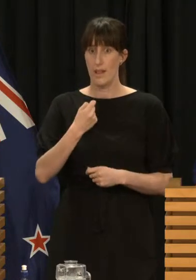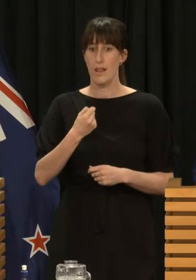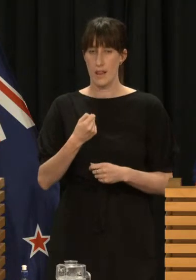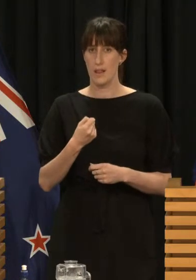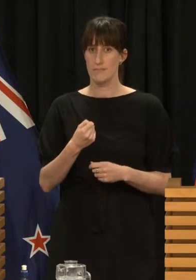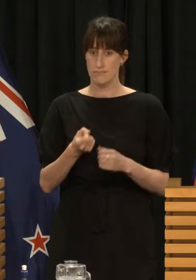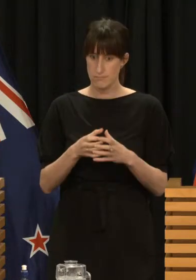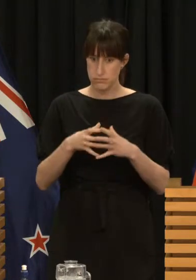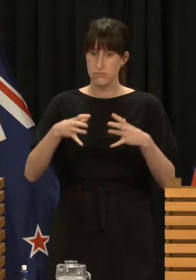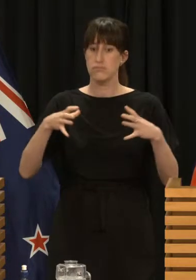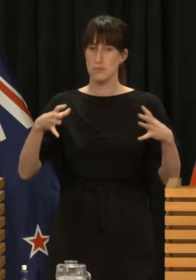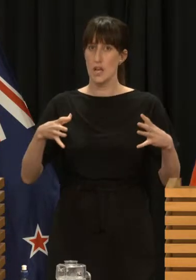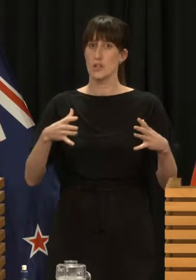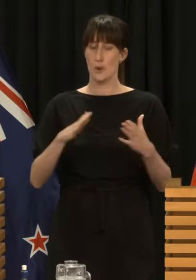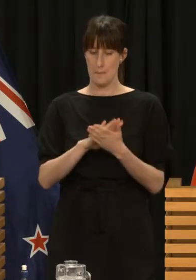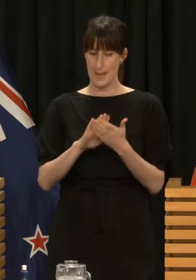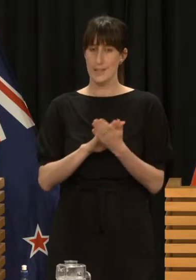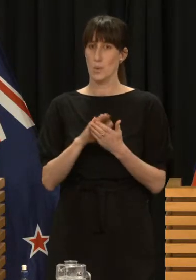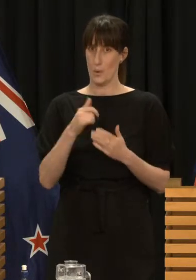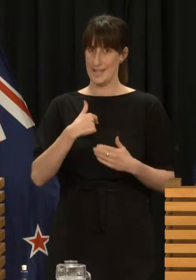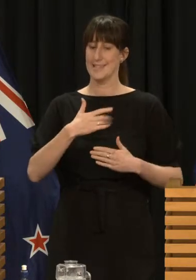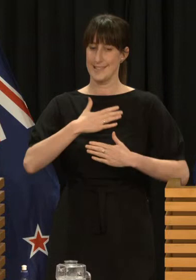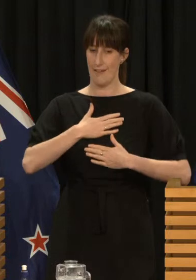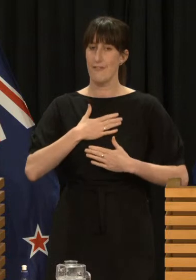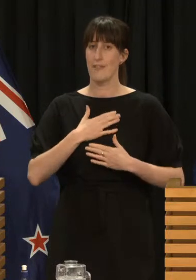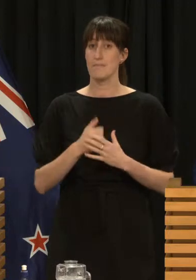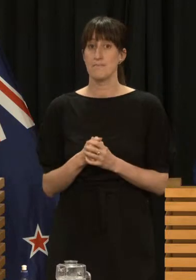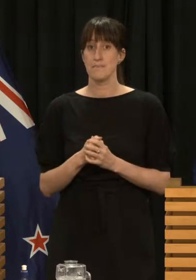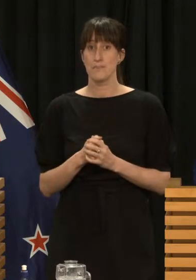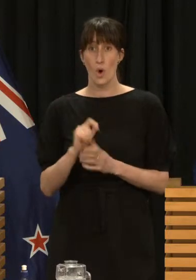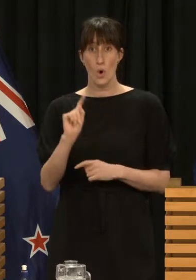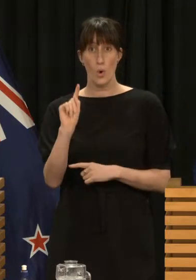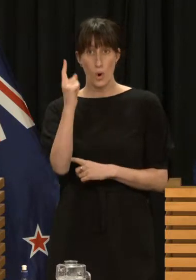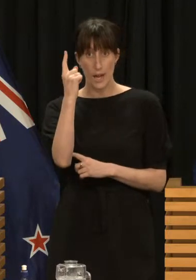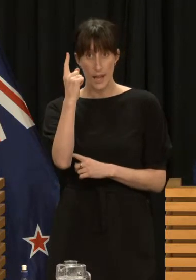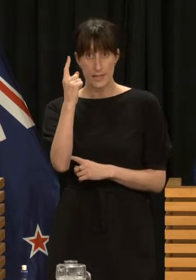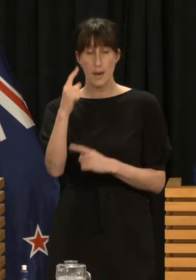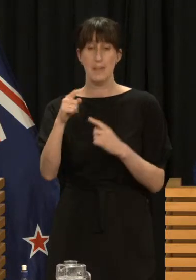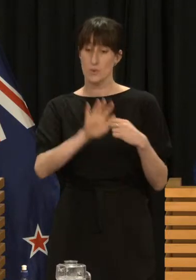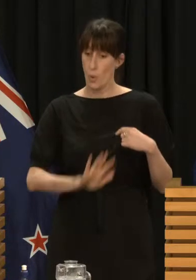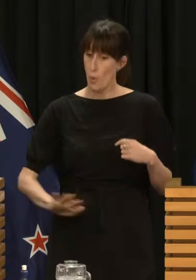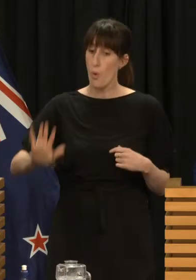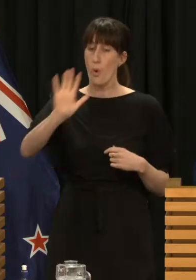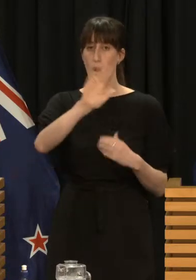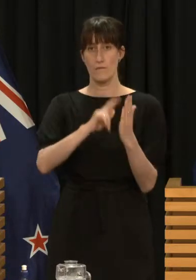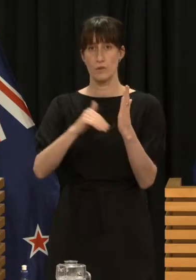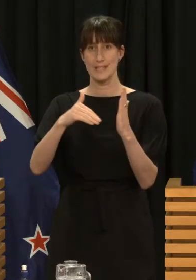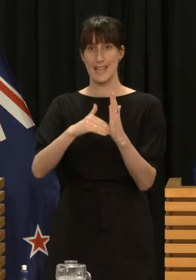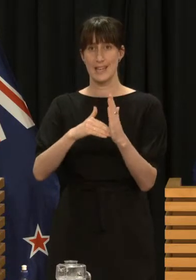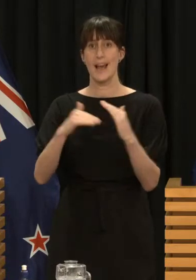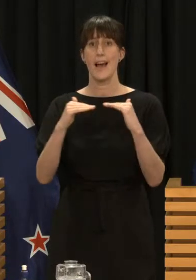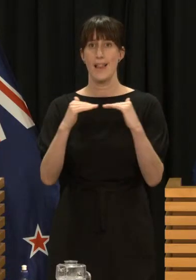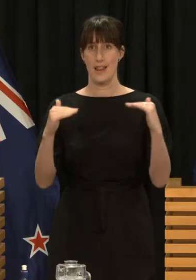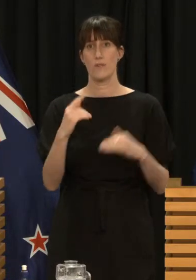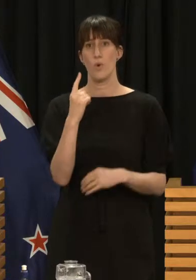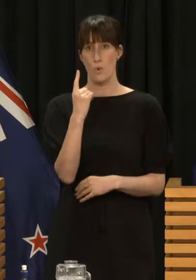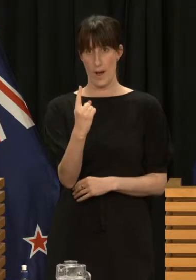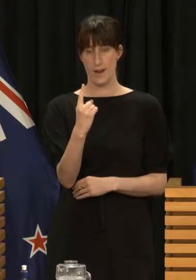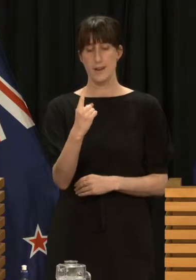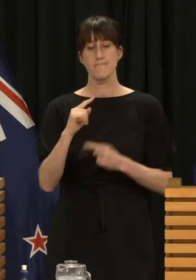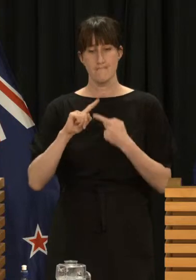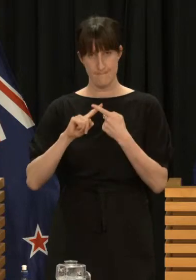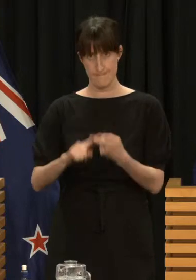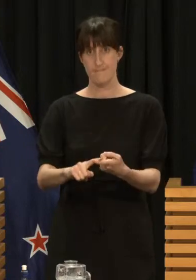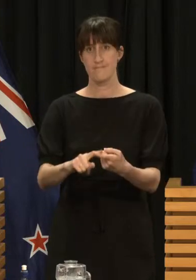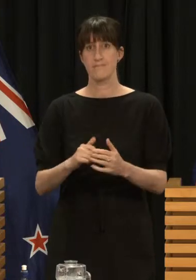on that. New Zealand, including Auckland, remains at alert level 1. The CBD in